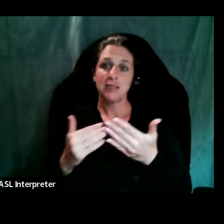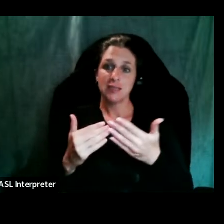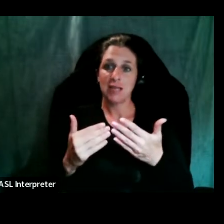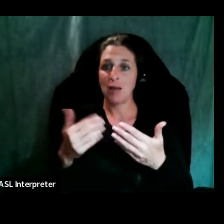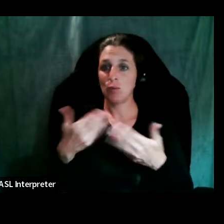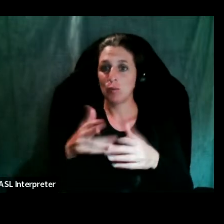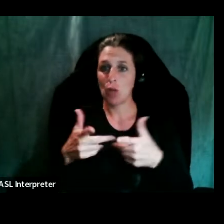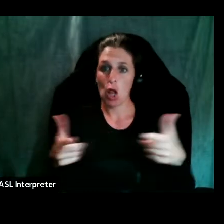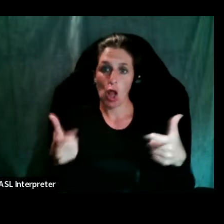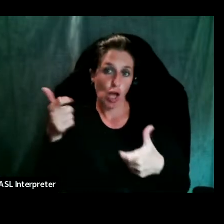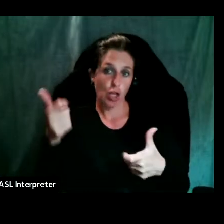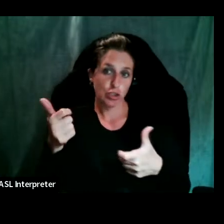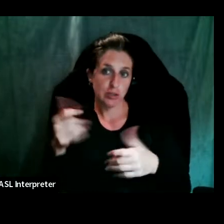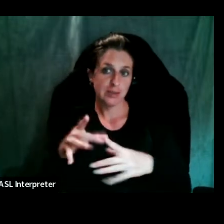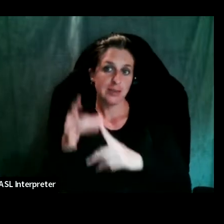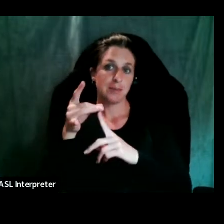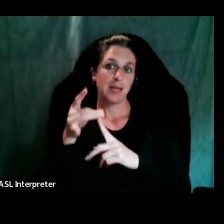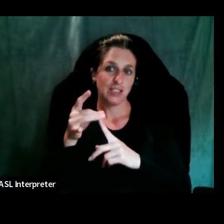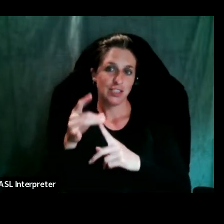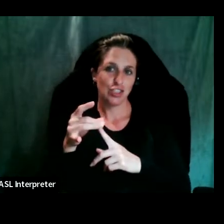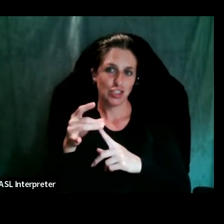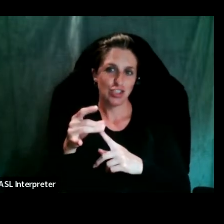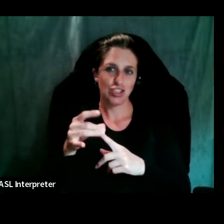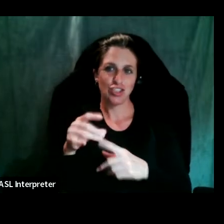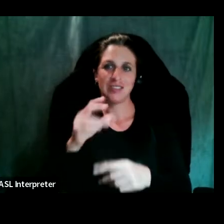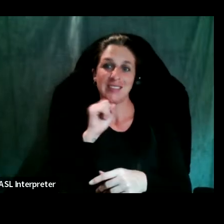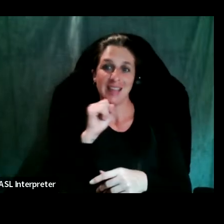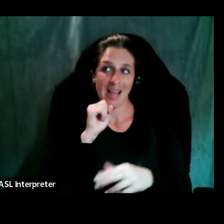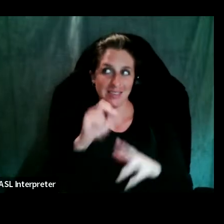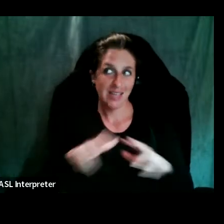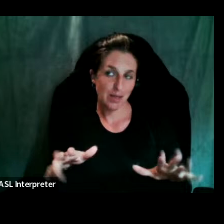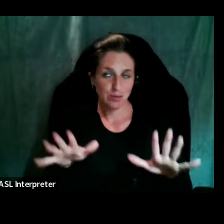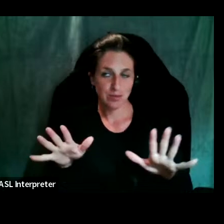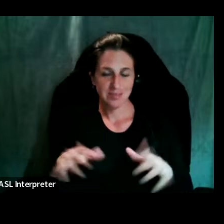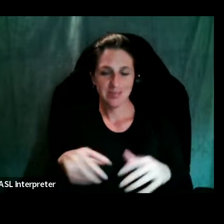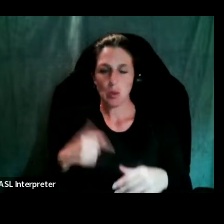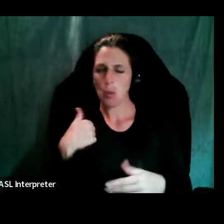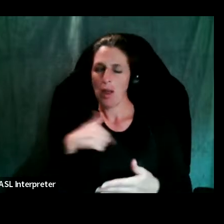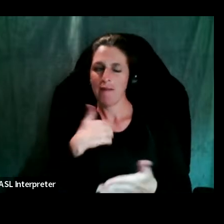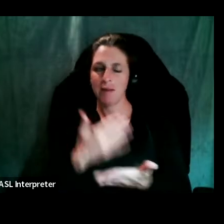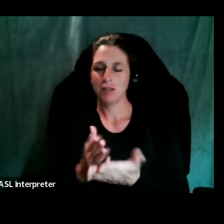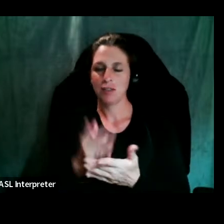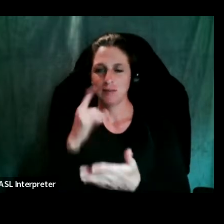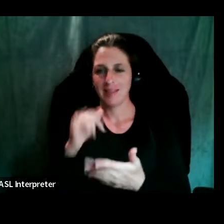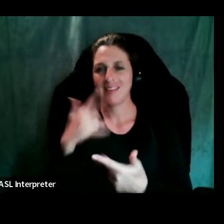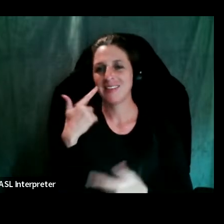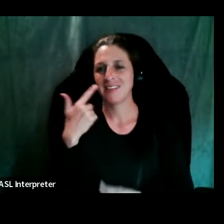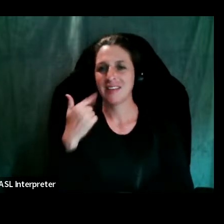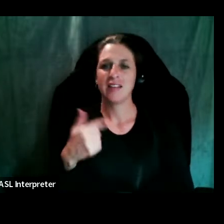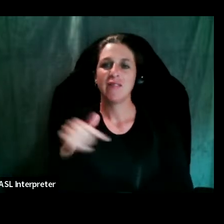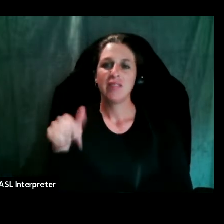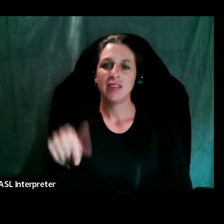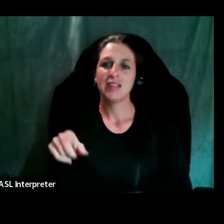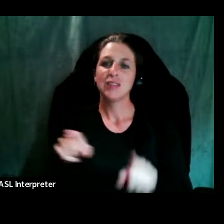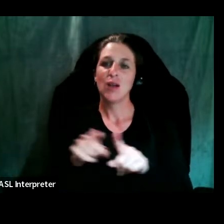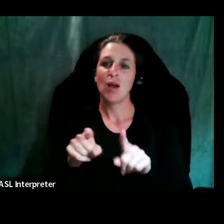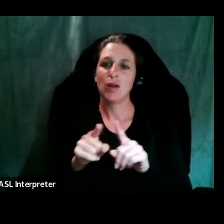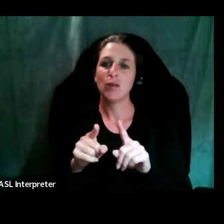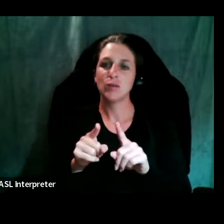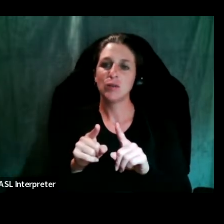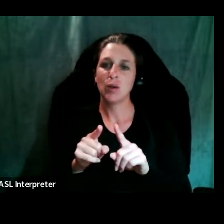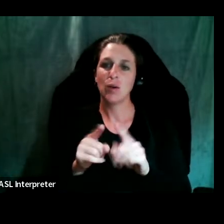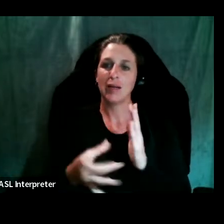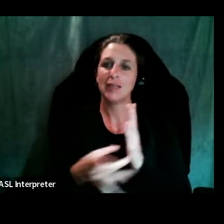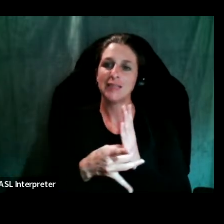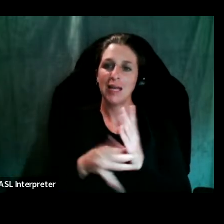snacks. You know, we have the budget for that. I wanted to mention something about, this is also attached to